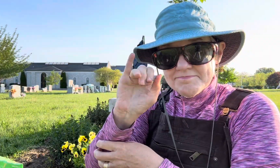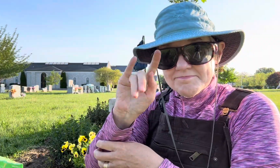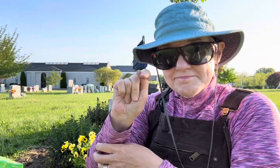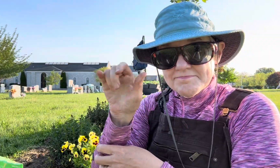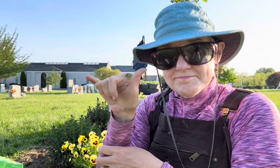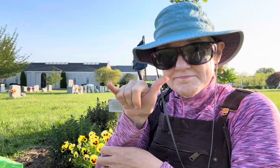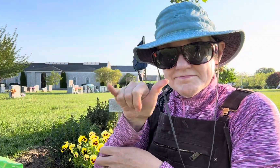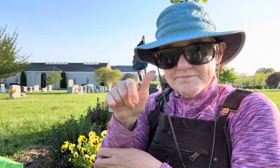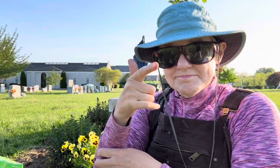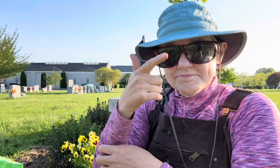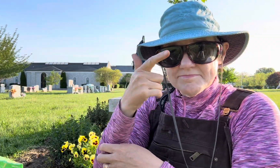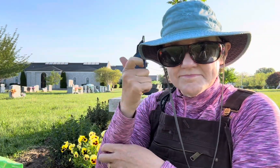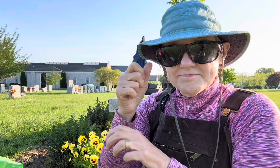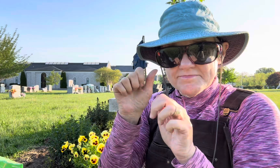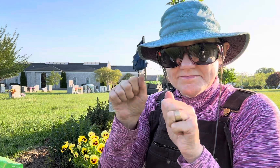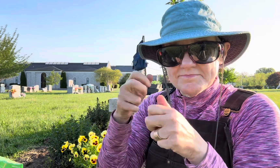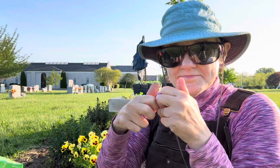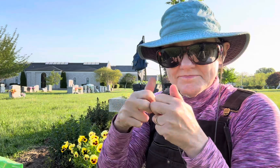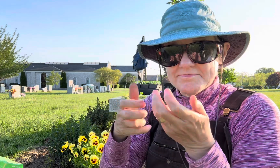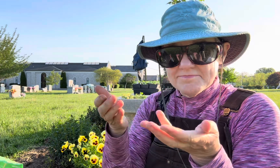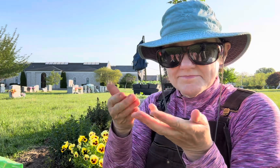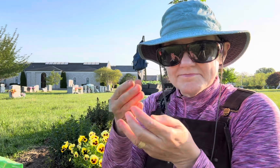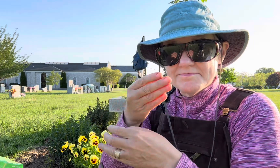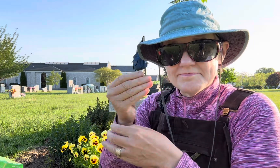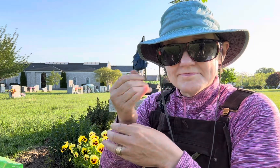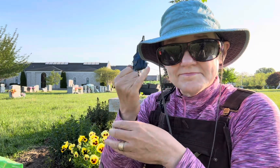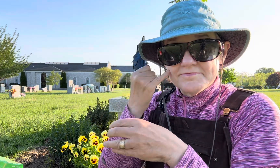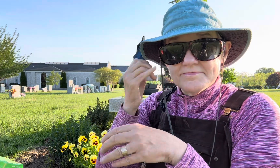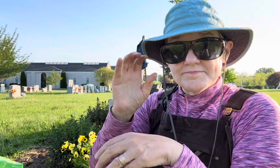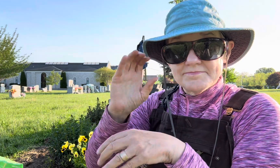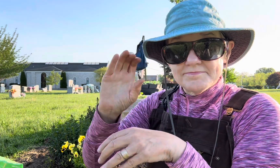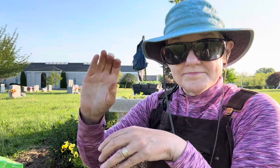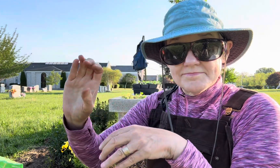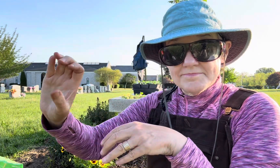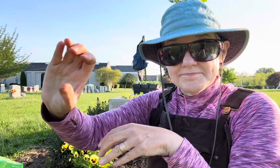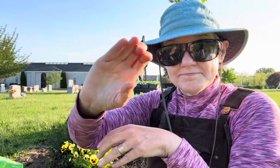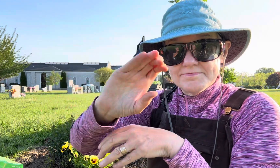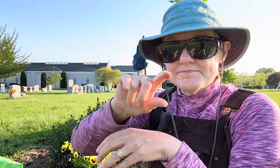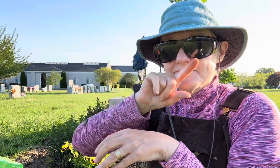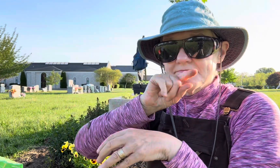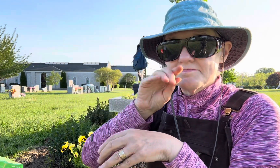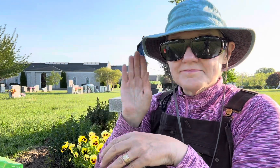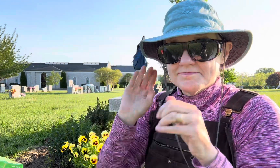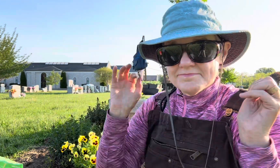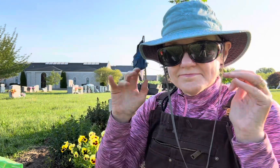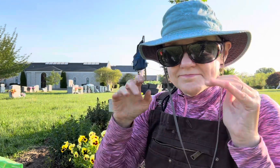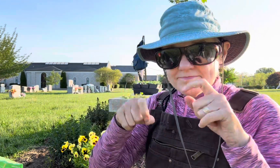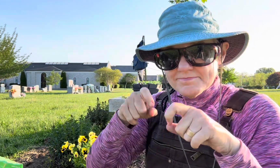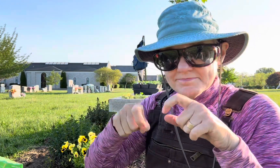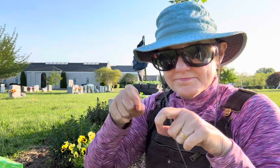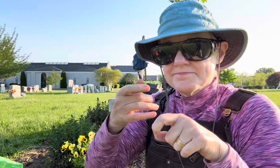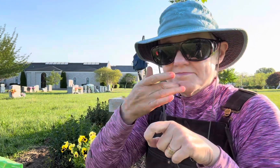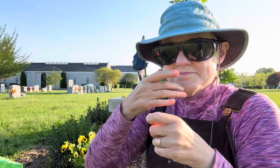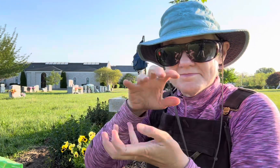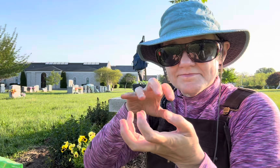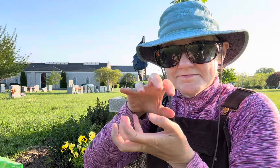I'm going to work it into the soil, and I'm going to work some Sluggo in too because slugs can be an issue, and the birds will